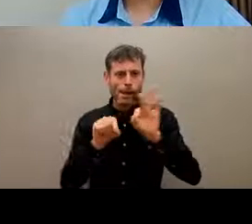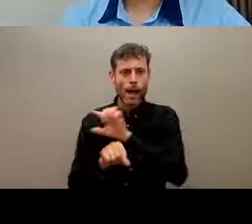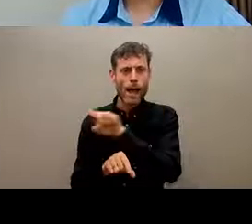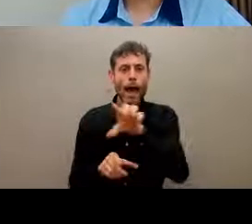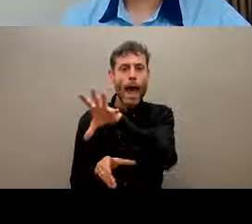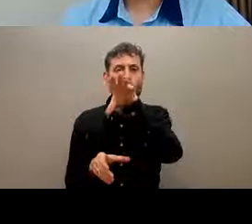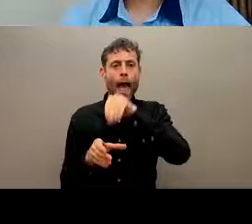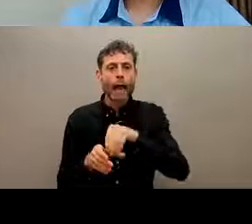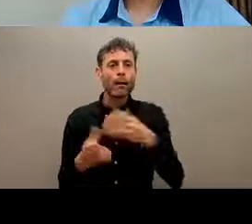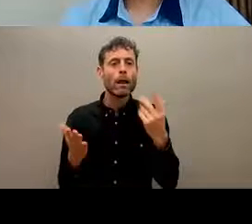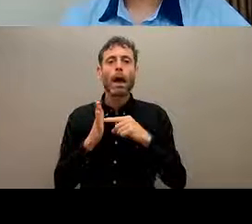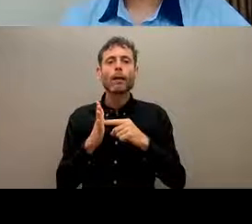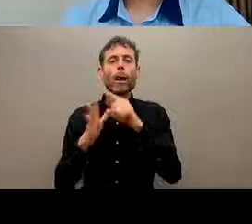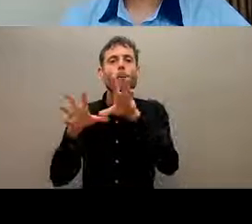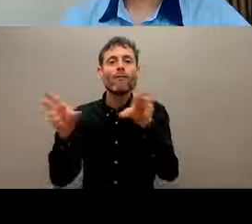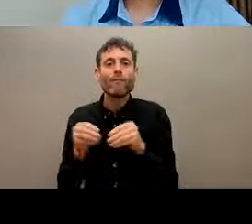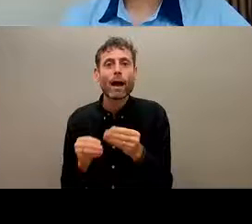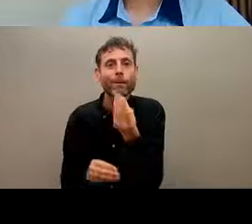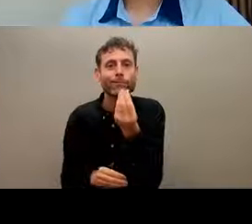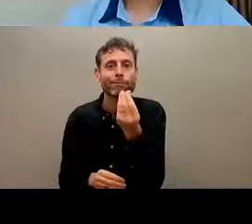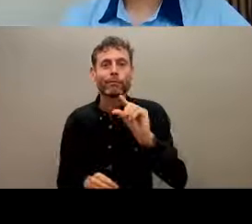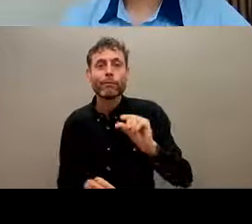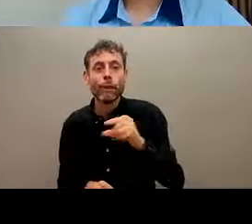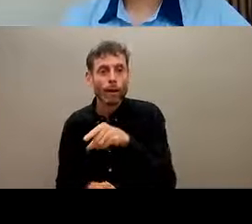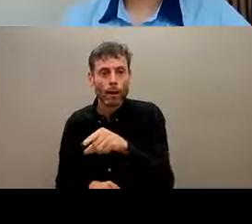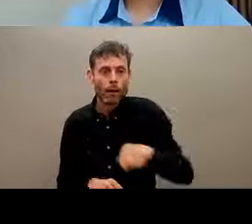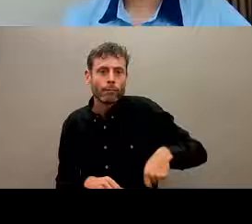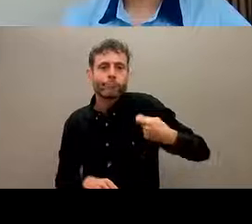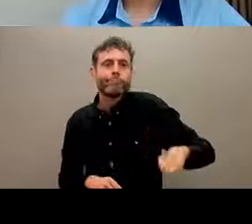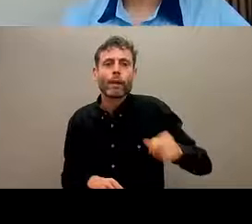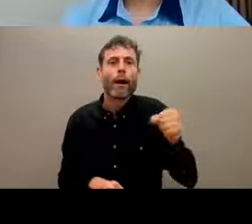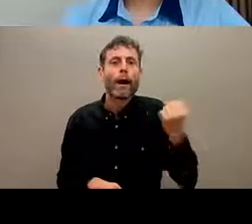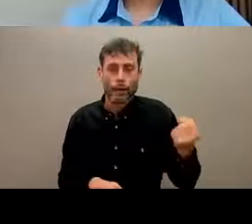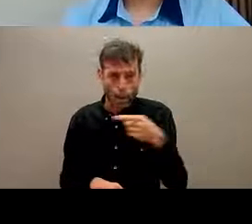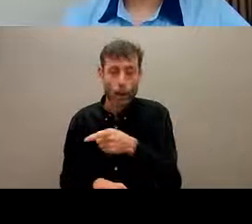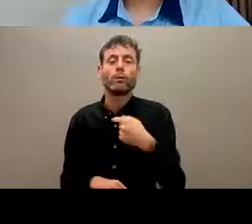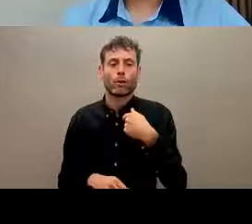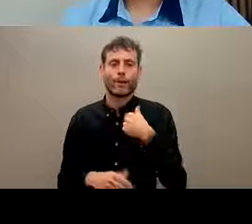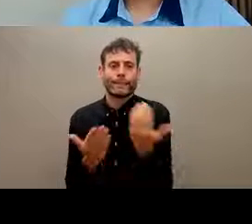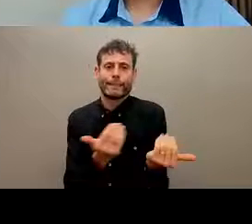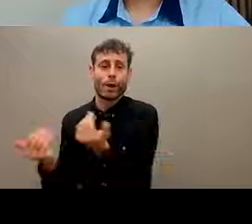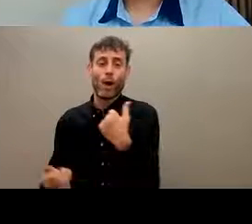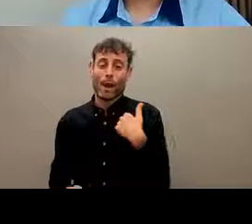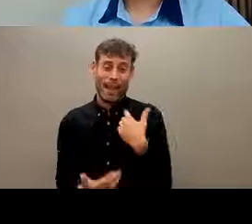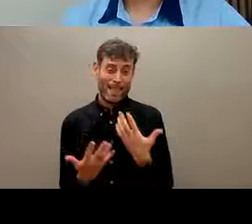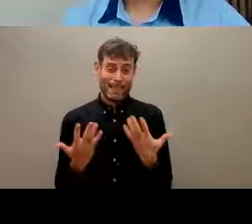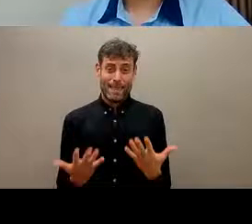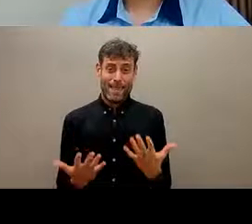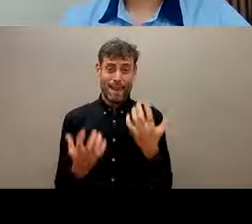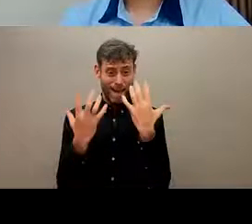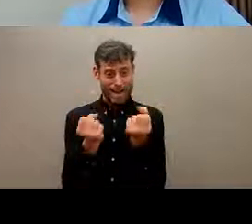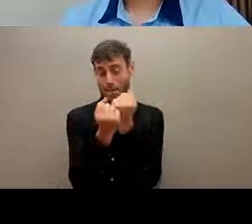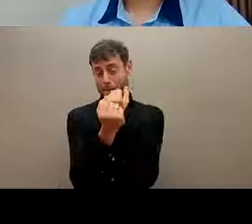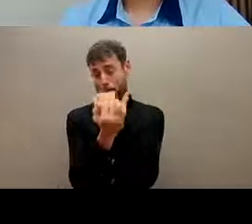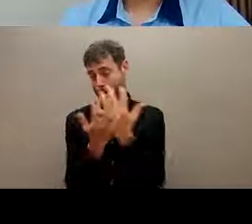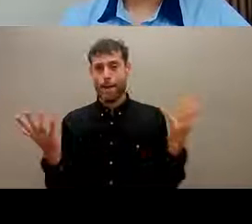3 criteria about students, because we have too many students queuing. So we have to